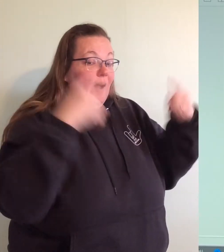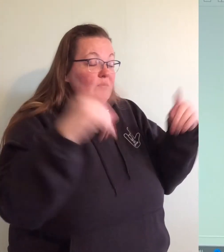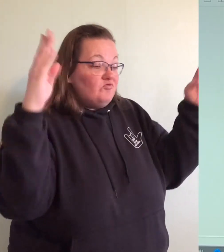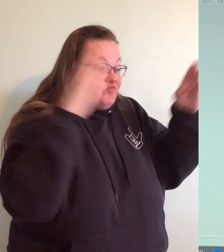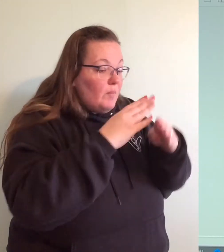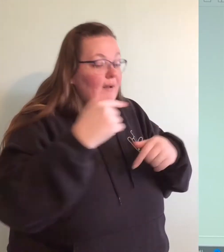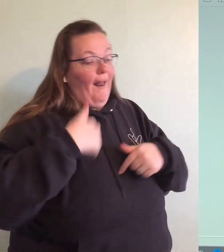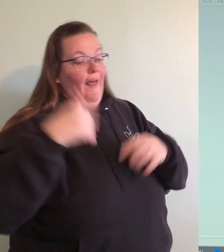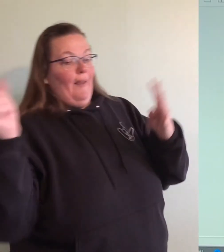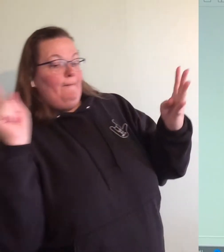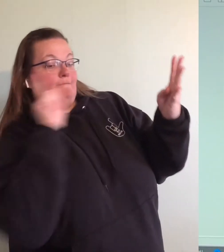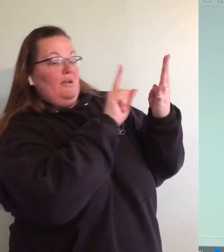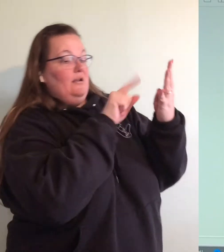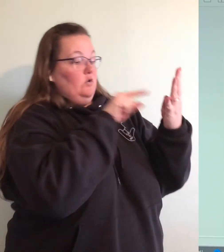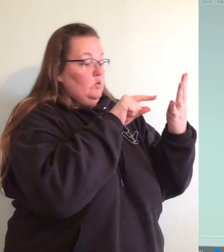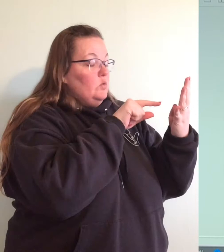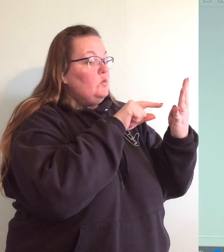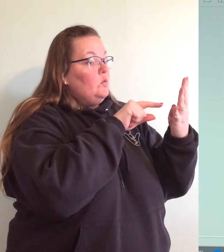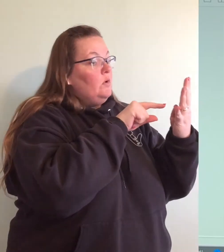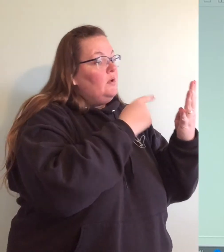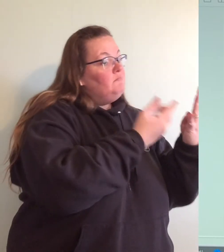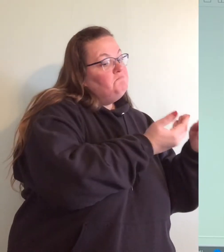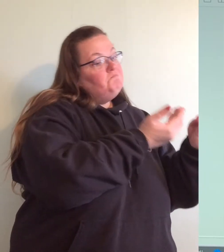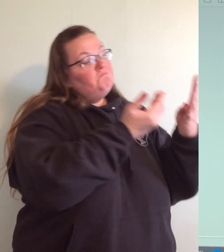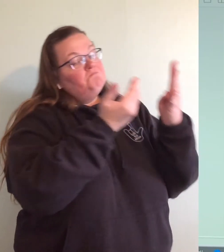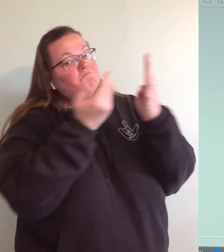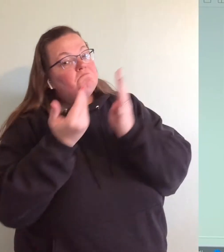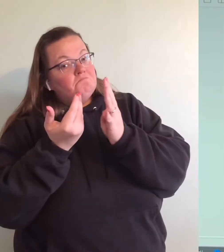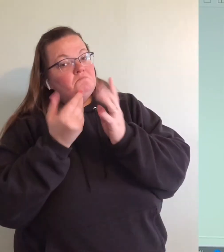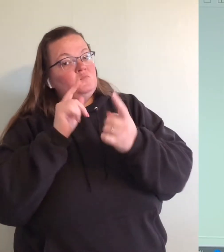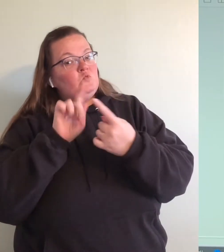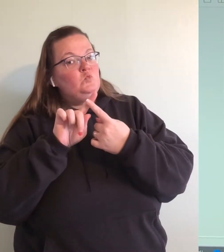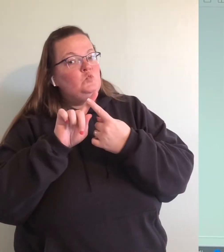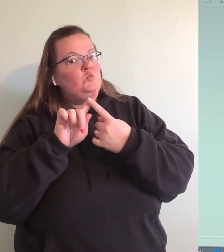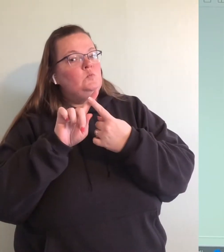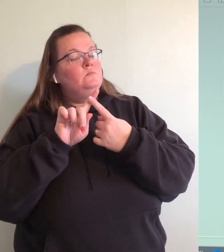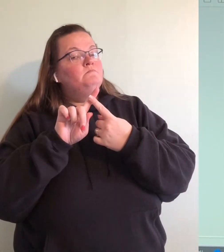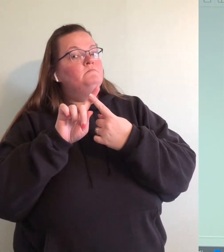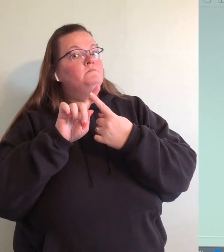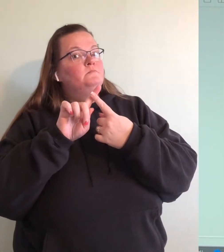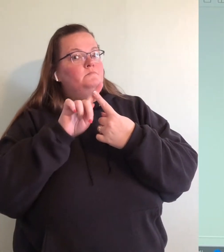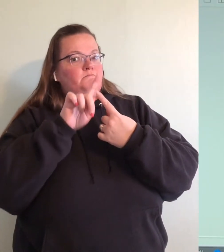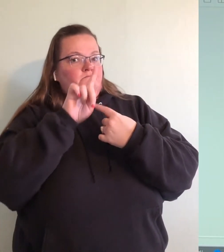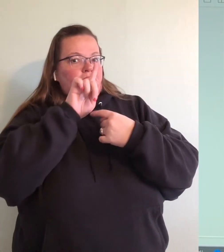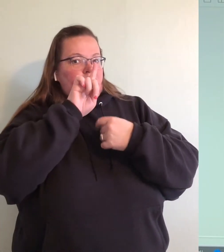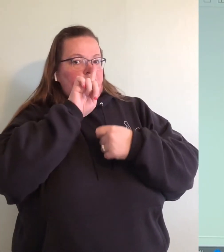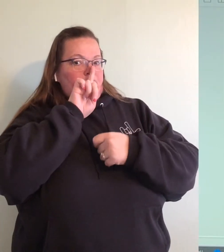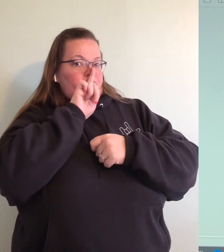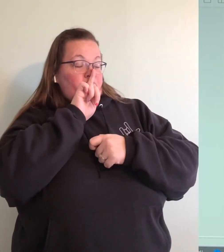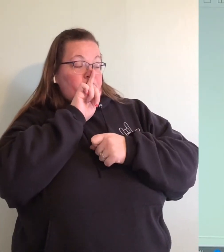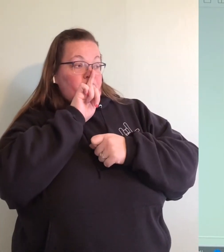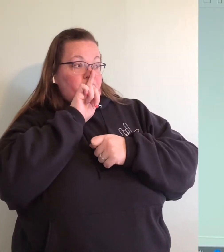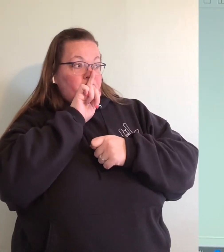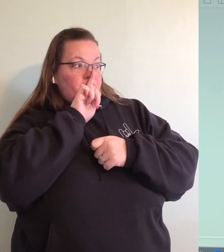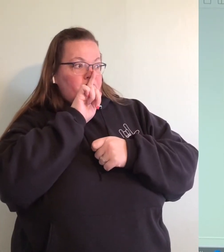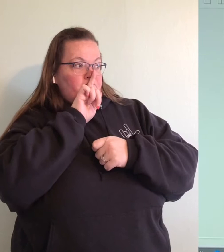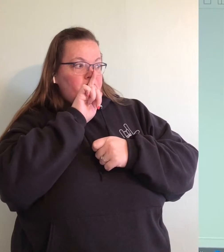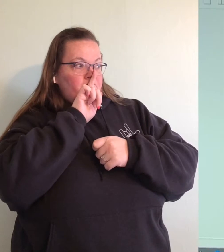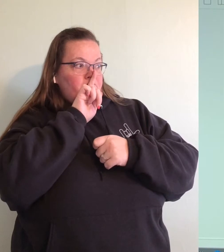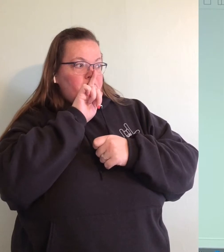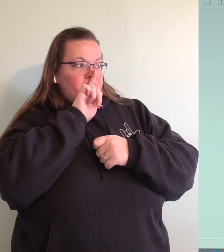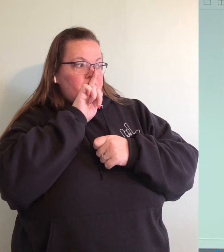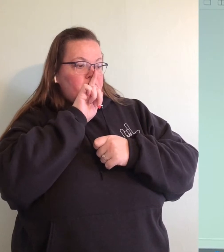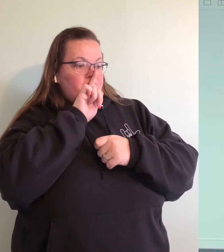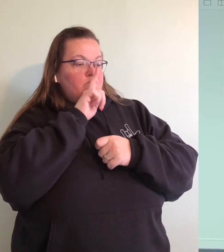meet you here and take you on to—" Here the beaver's voice sank into silence, and it gave 1 or 2